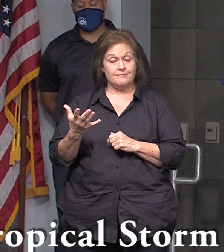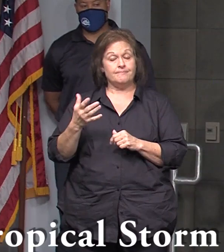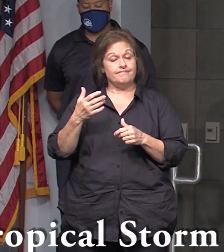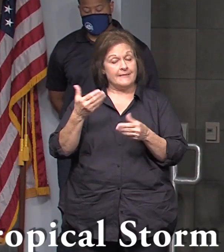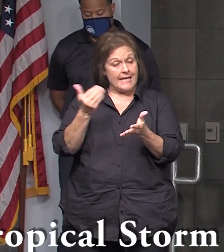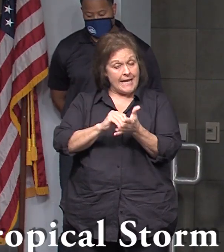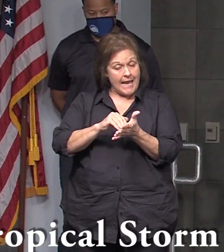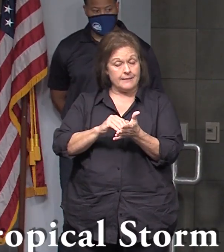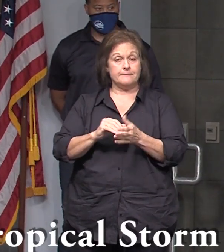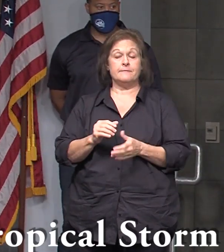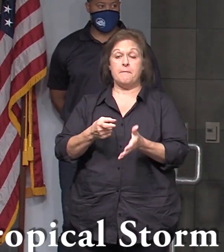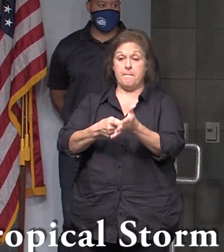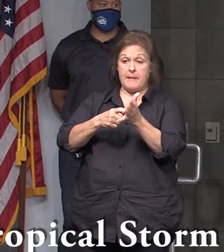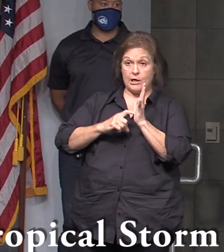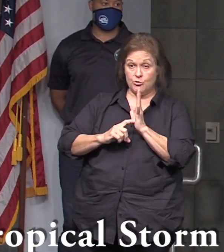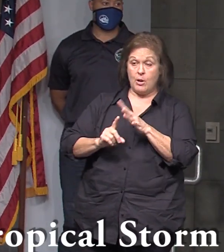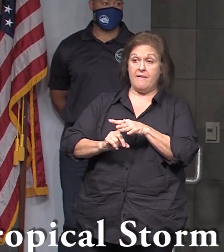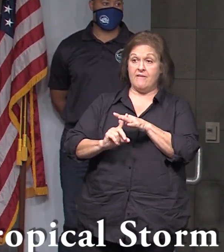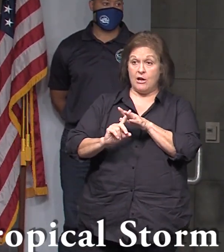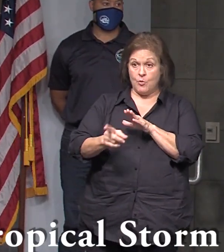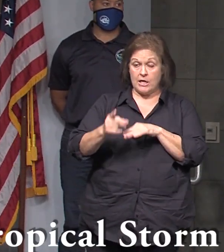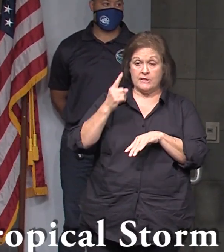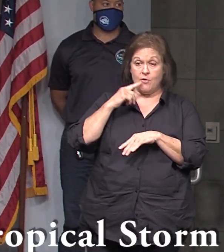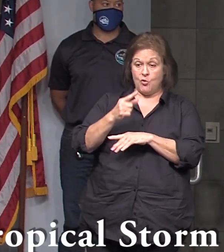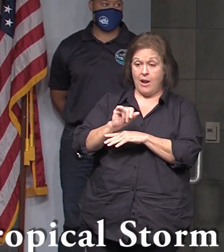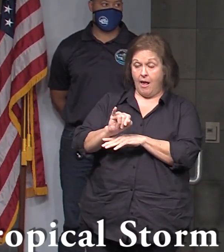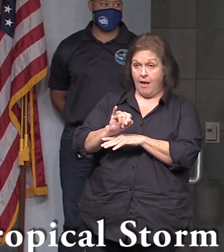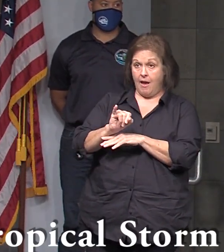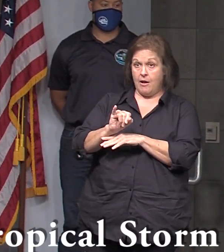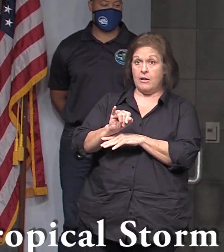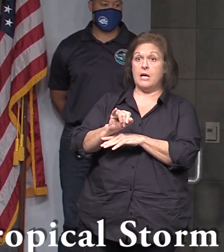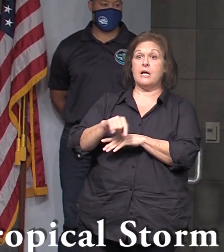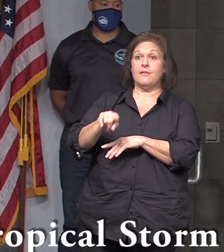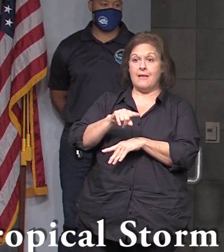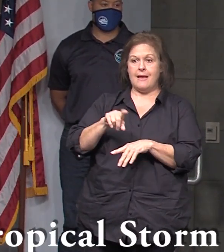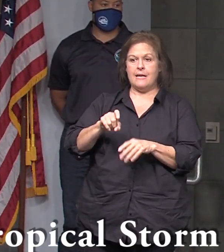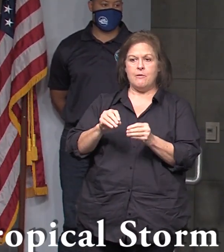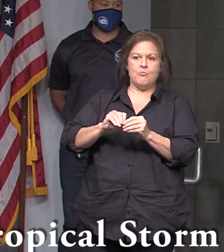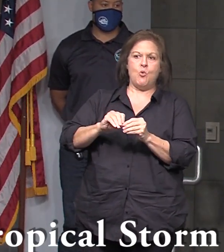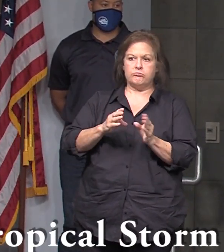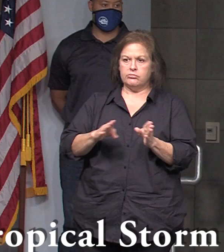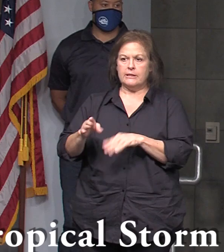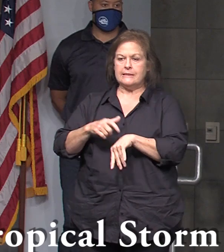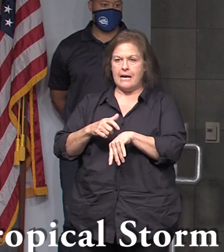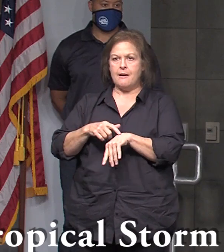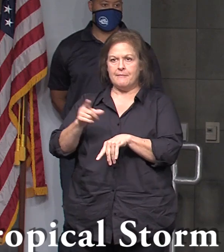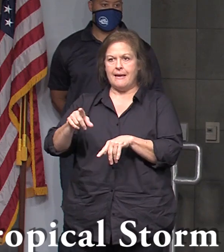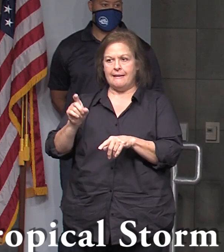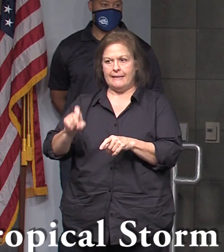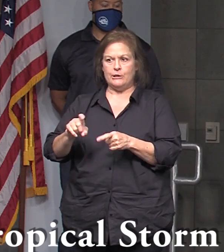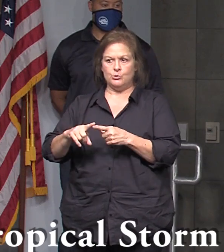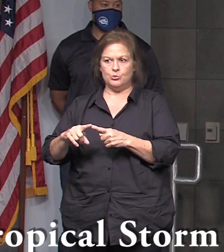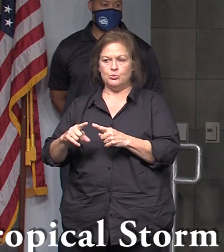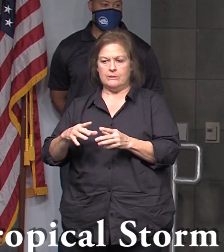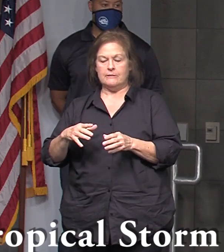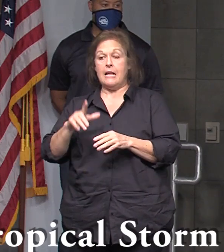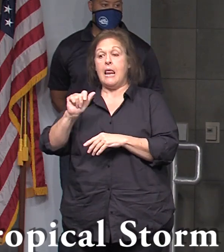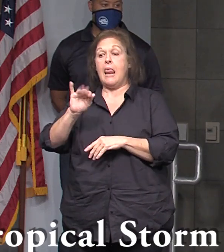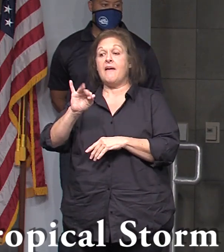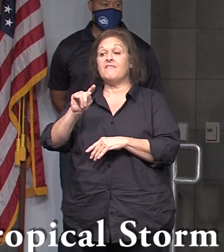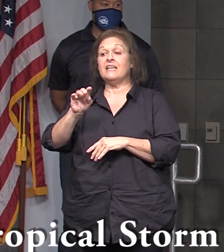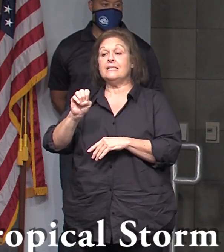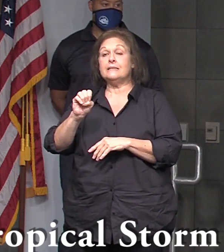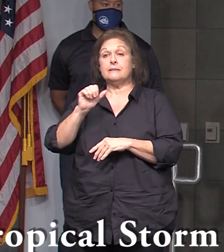to reiterate, we do have a mandatory evacuation order for Grand Isle, and they need more prep time, and they just need more lead time. Lafitte will